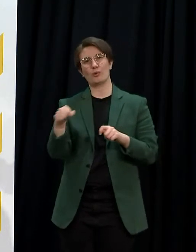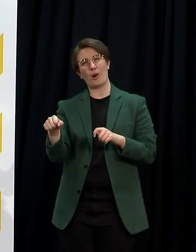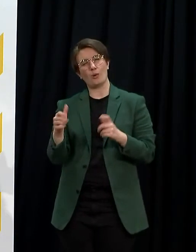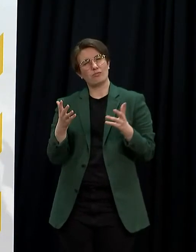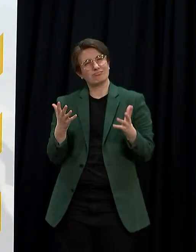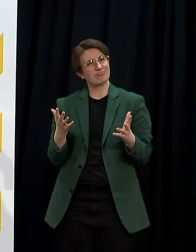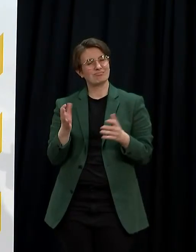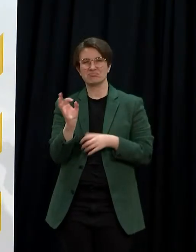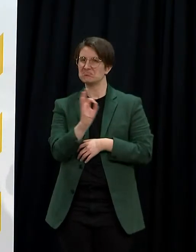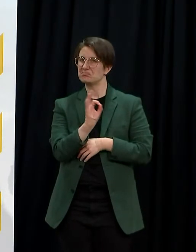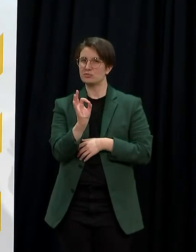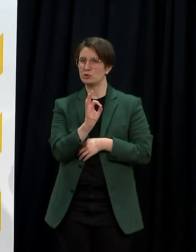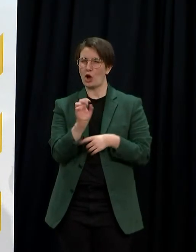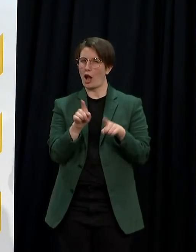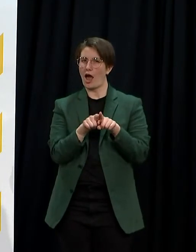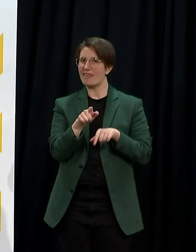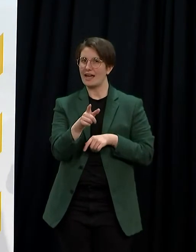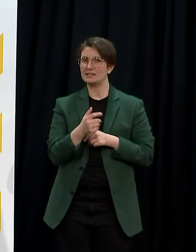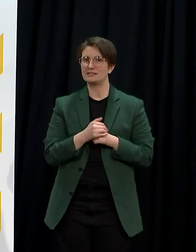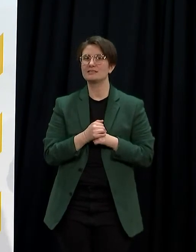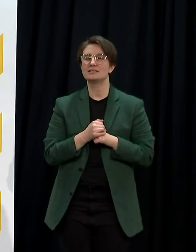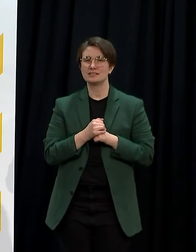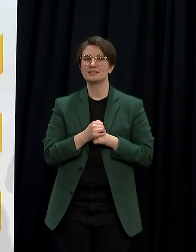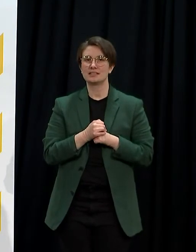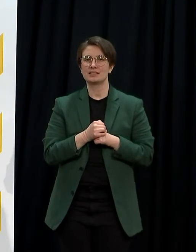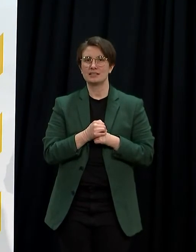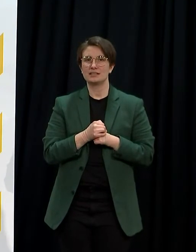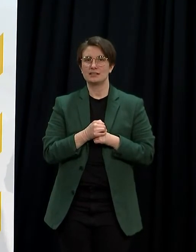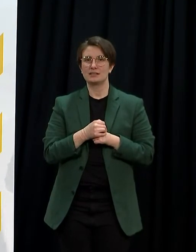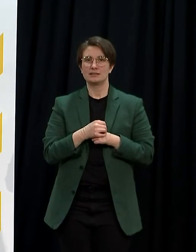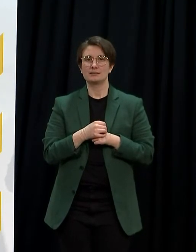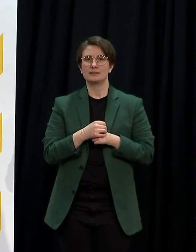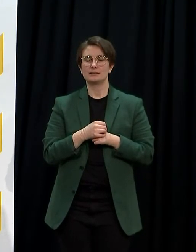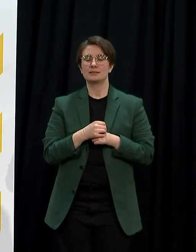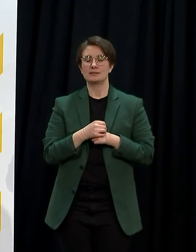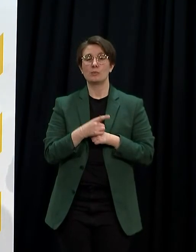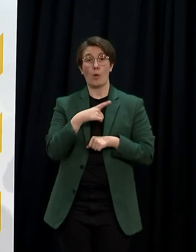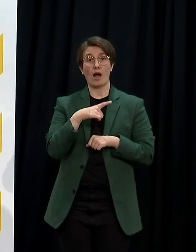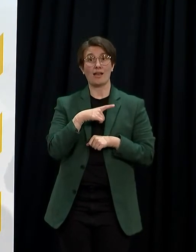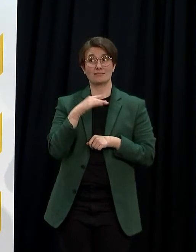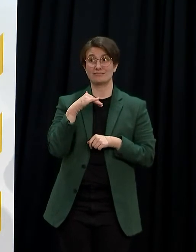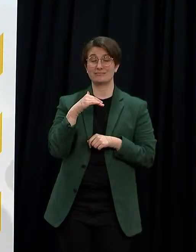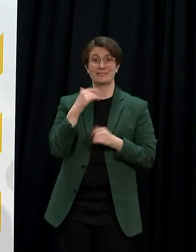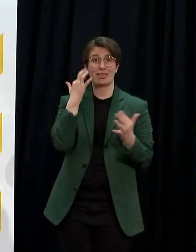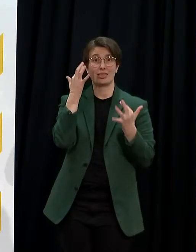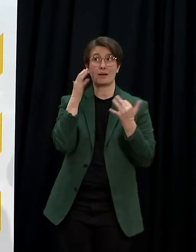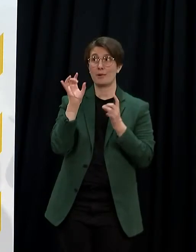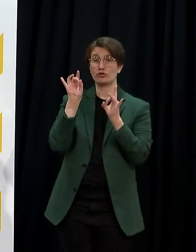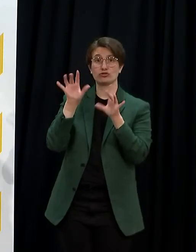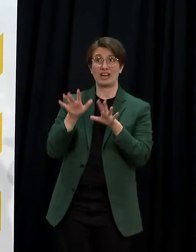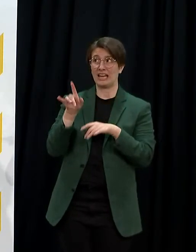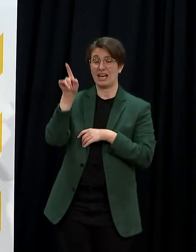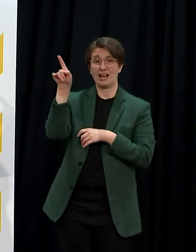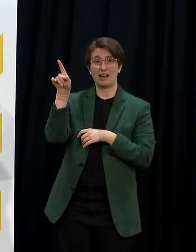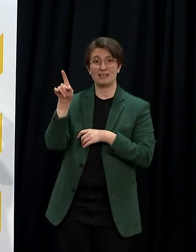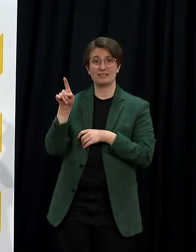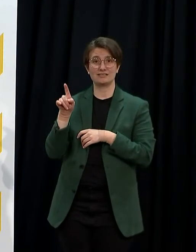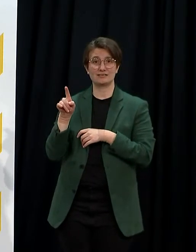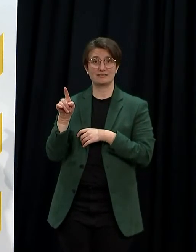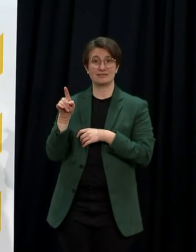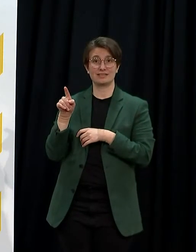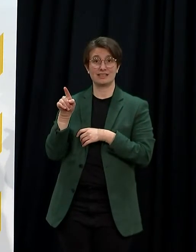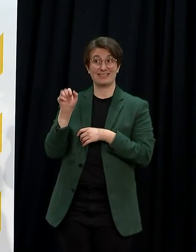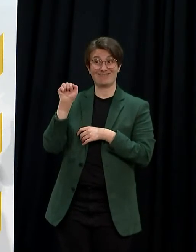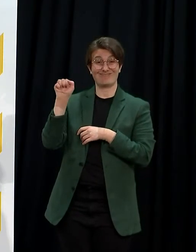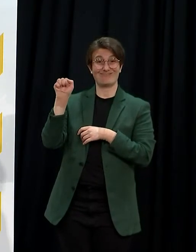need to look across at Australia at some of the alternative scenarios, and those alternative scenarios still